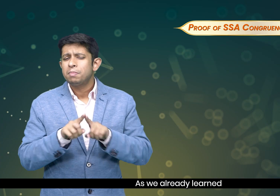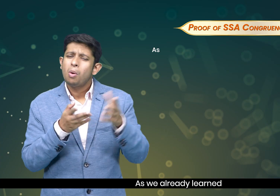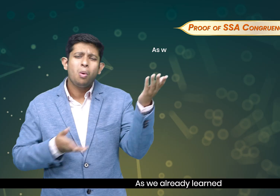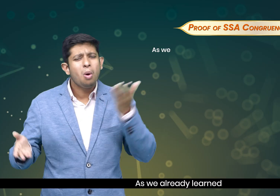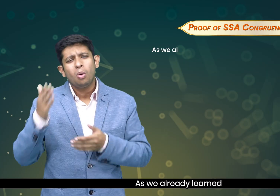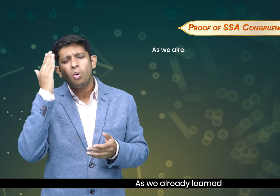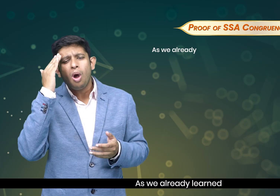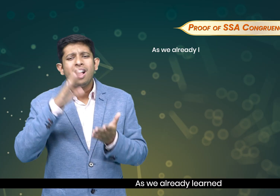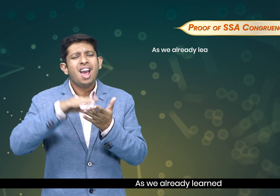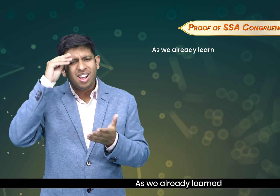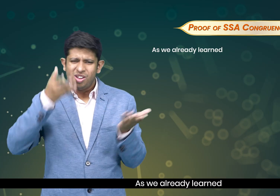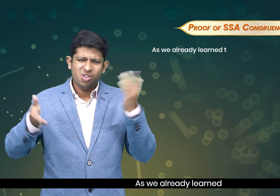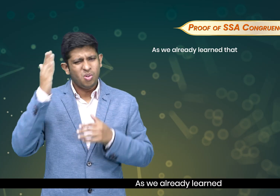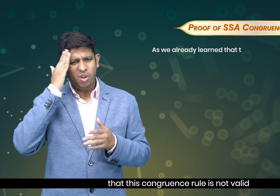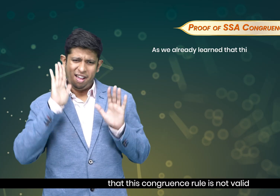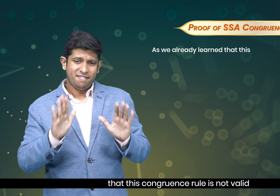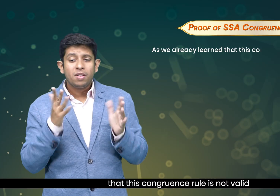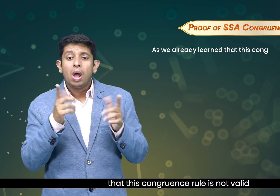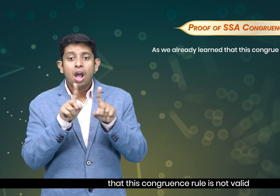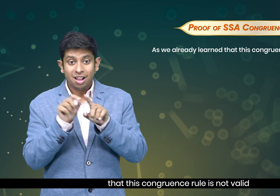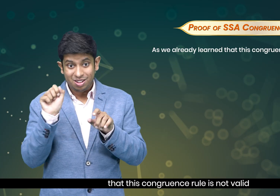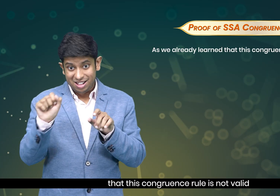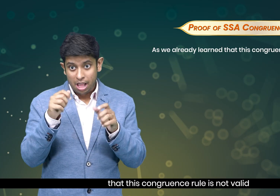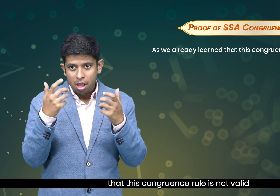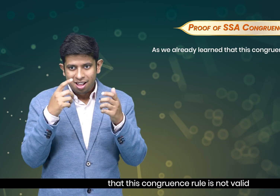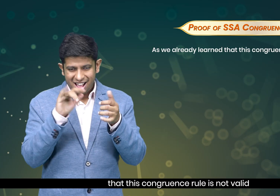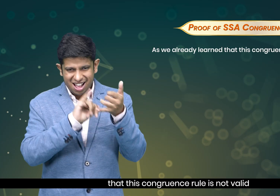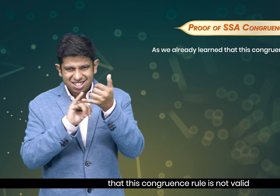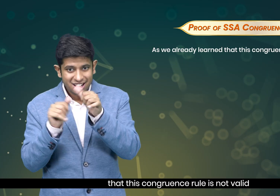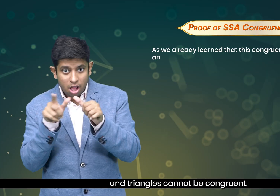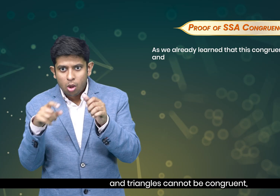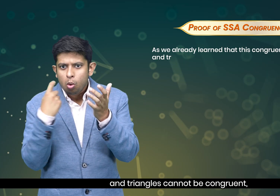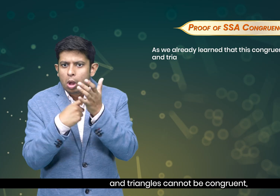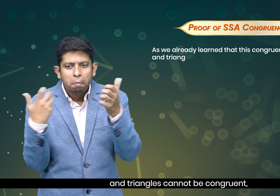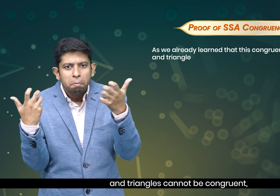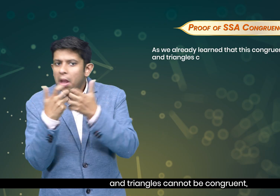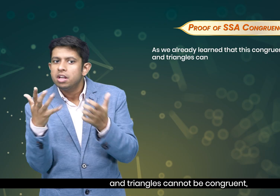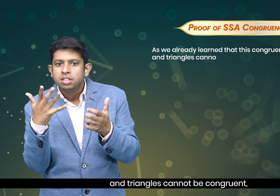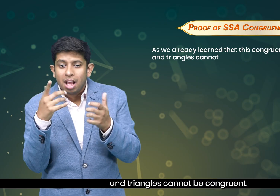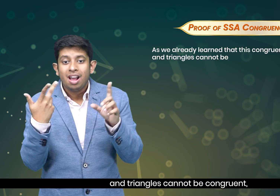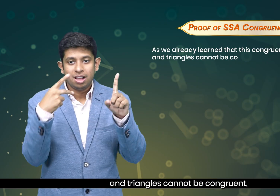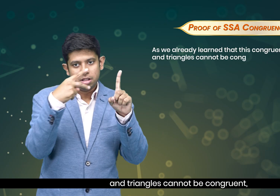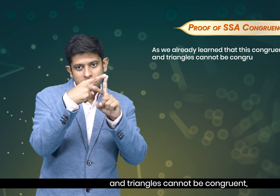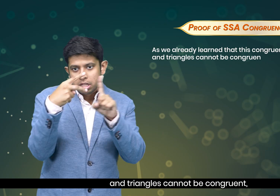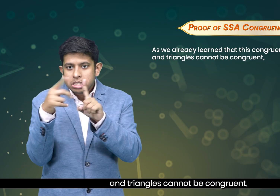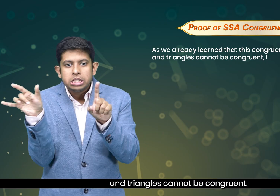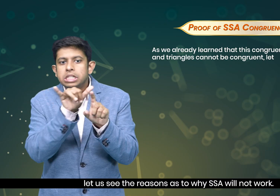As we already learned that this congruence rule is not valid and triangles cannot be congruent. Let us